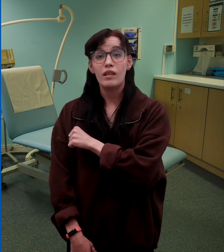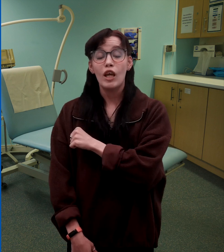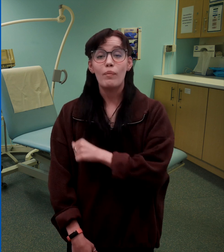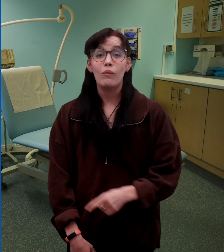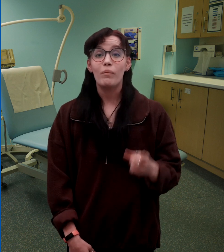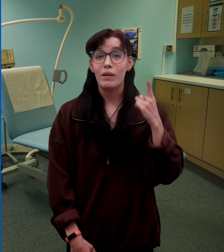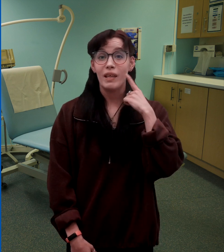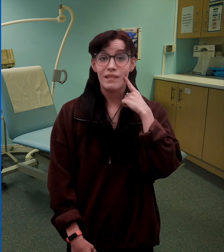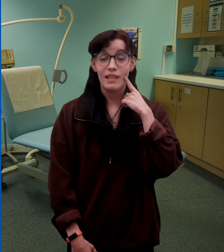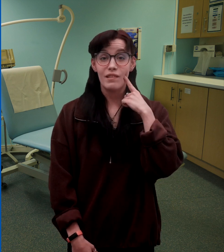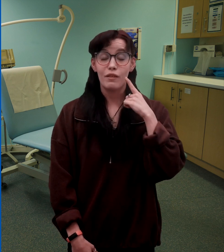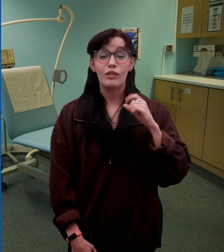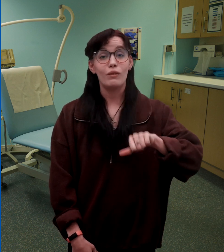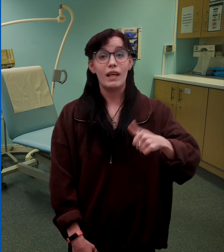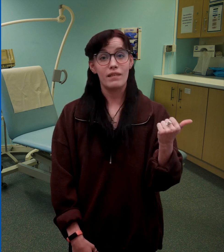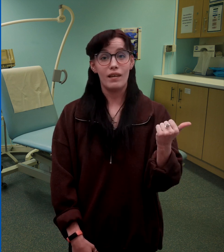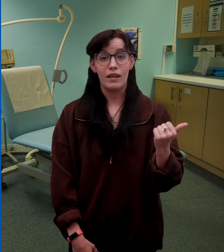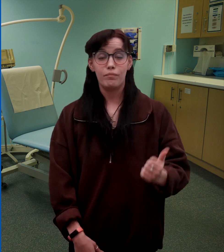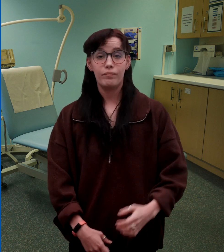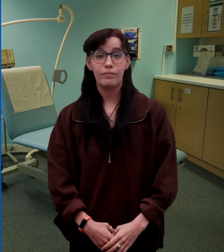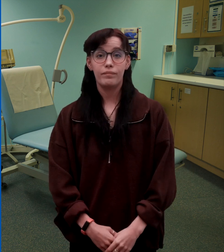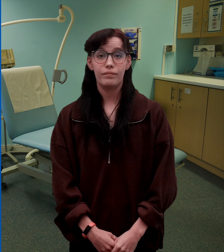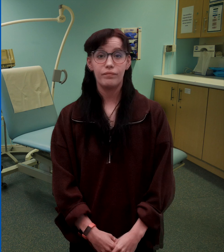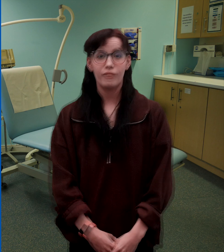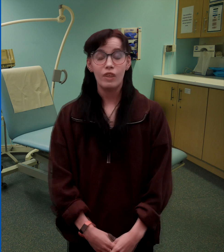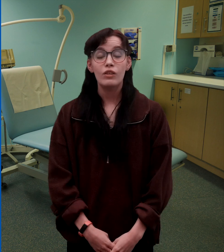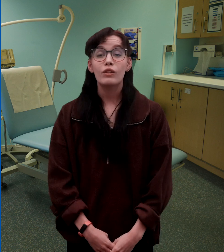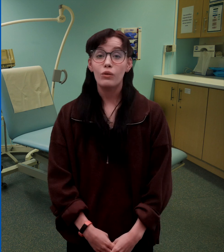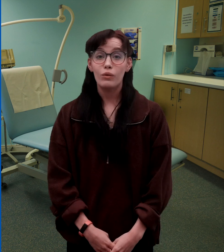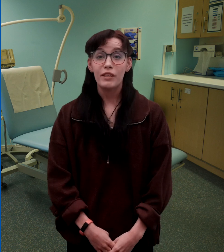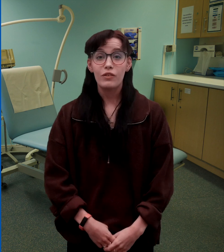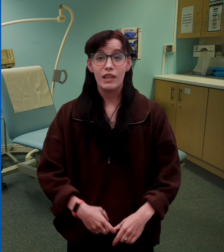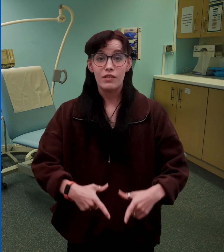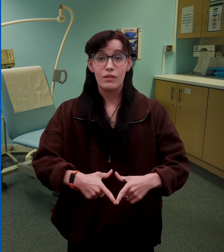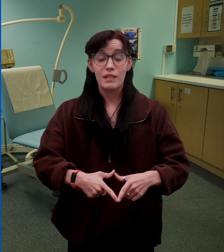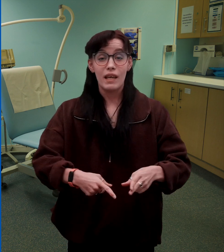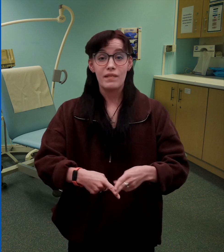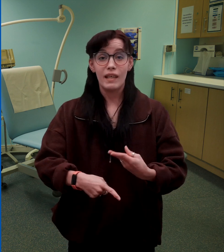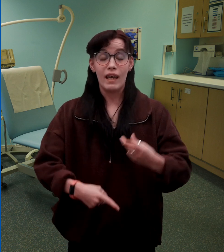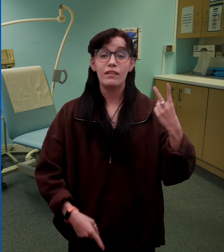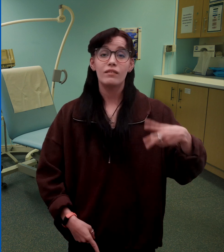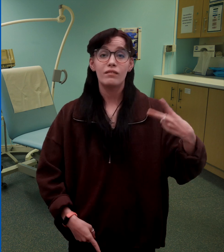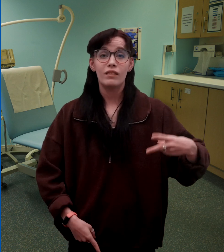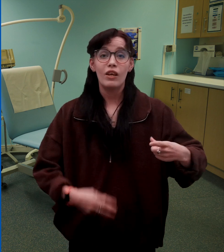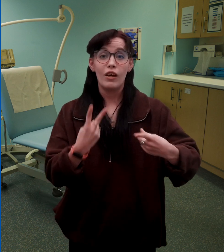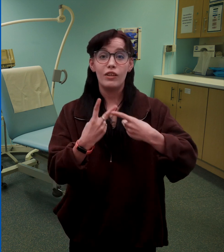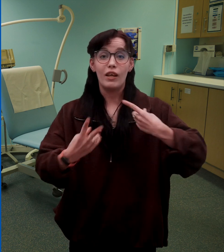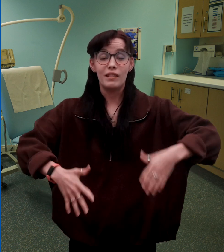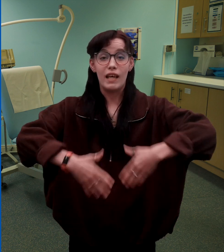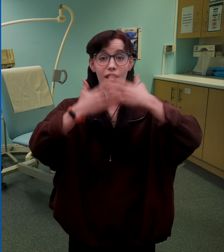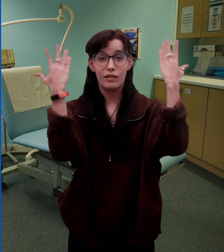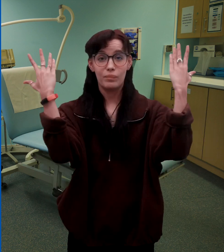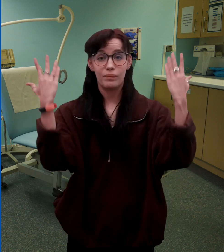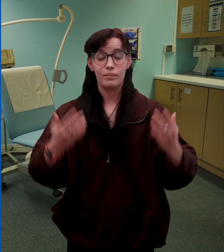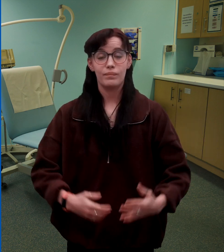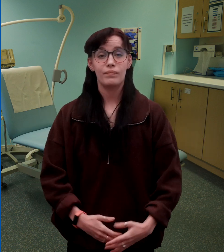nurse about what might make it easier for you next time. You can always try to do the test again on another